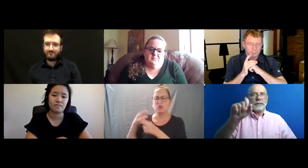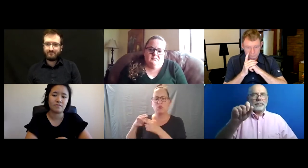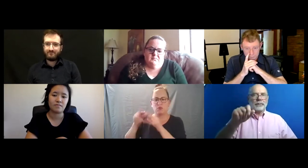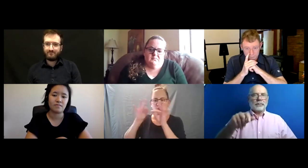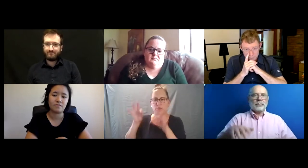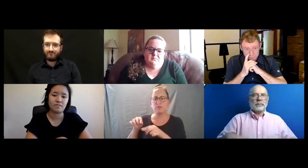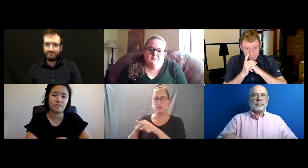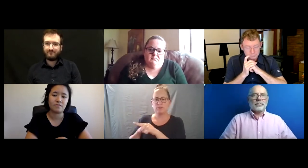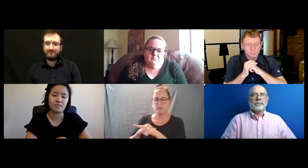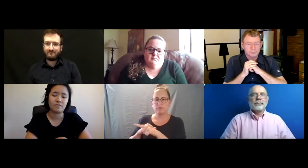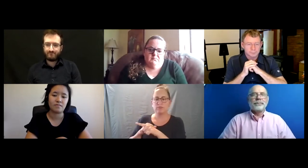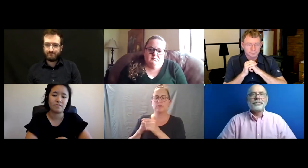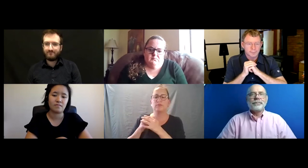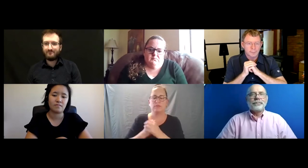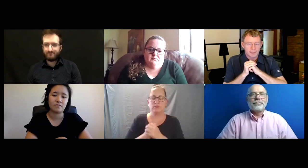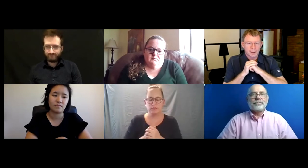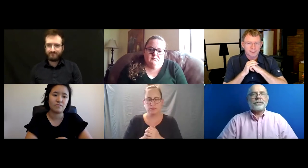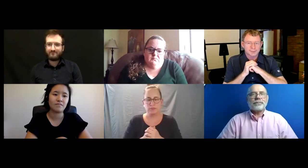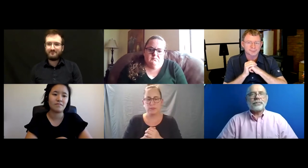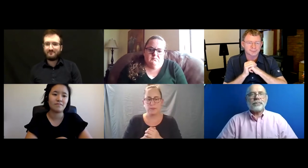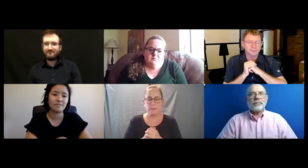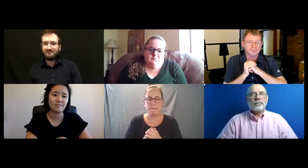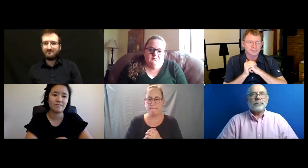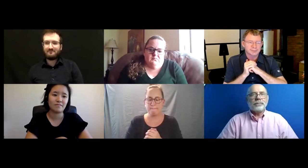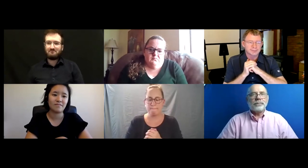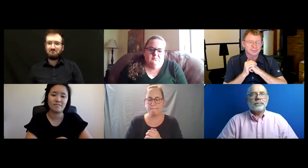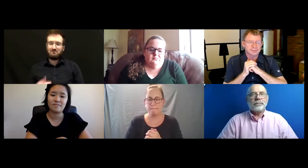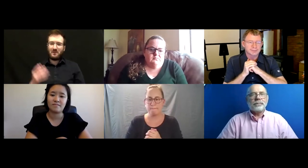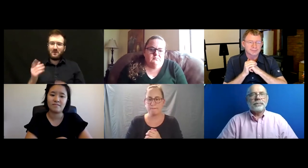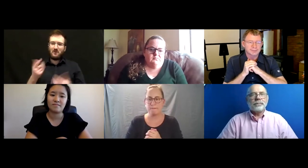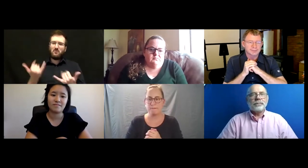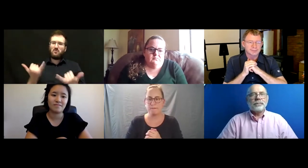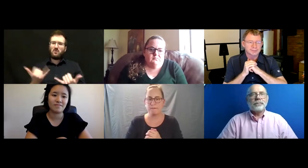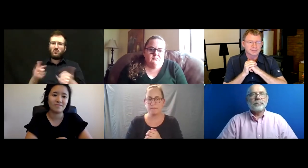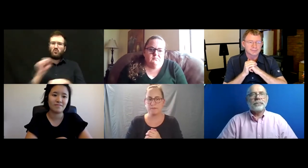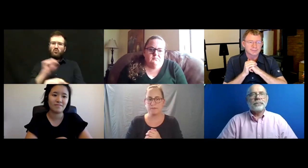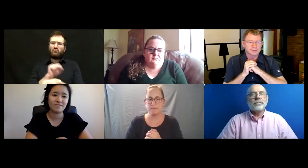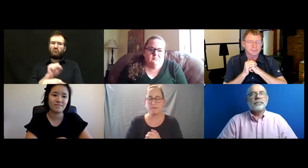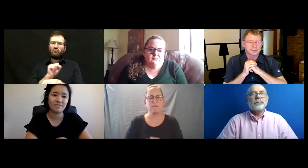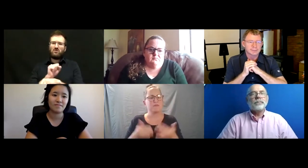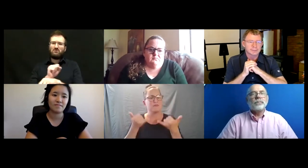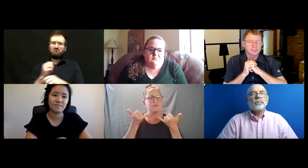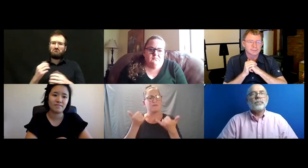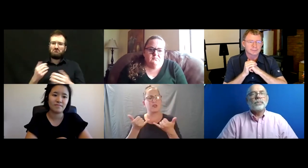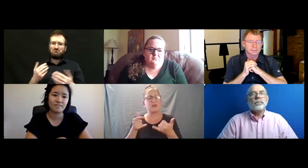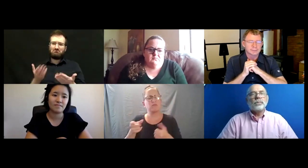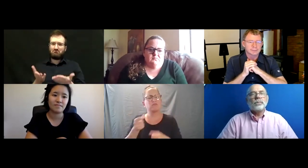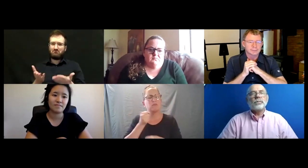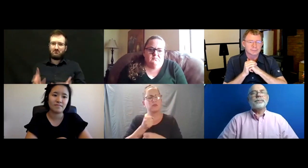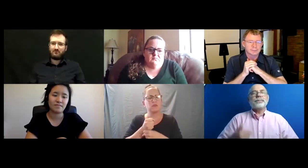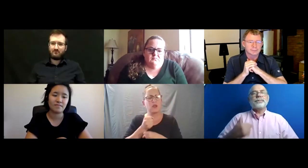the Chippewa bands comprise of this nation that we are inhabiting here in